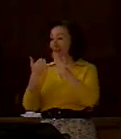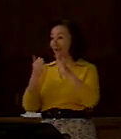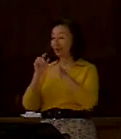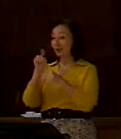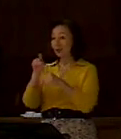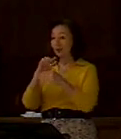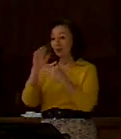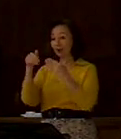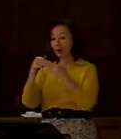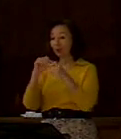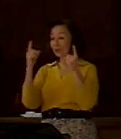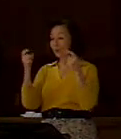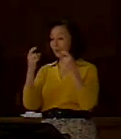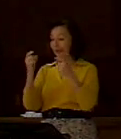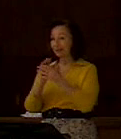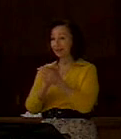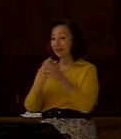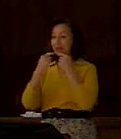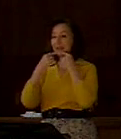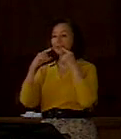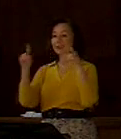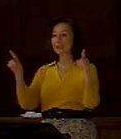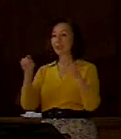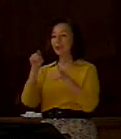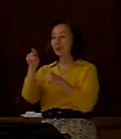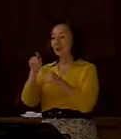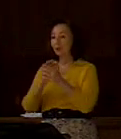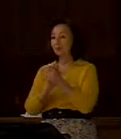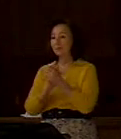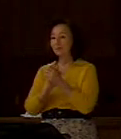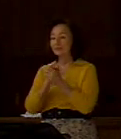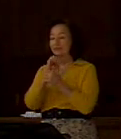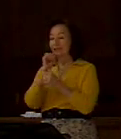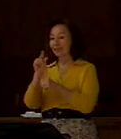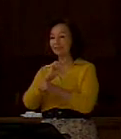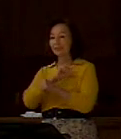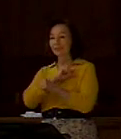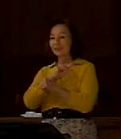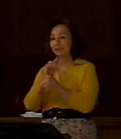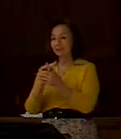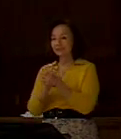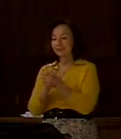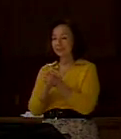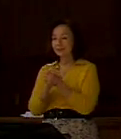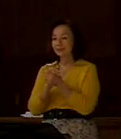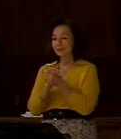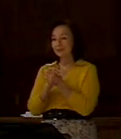you of all your sins and declares you not guilty?